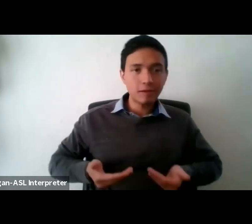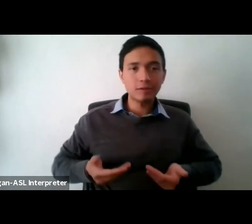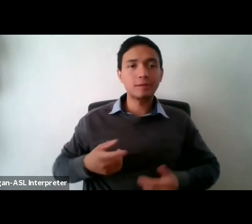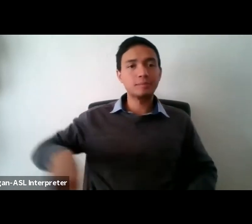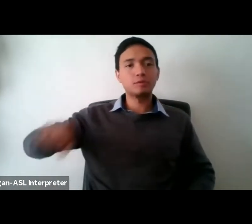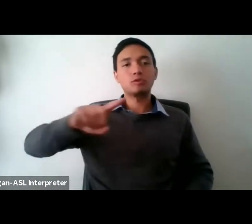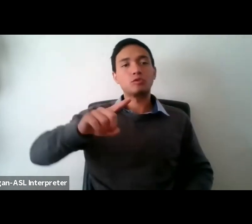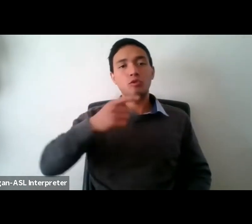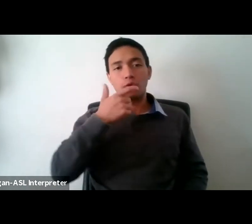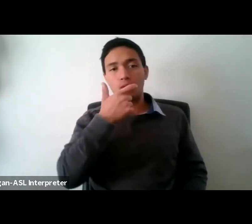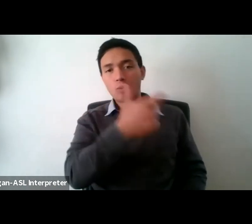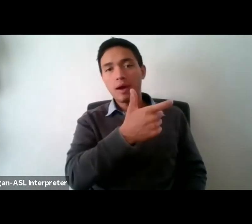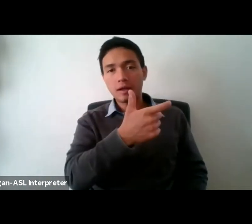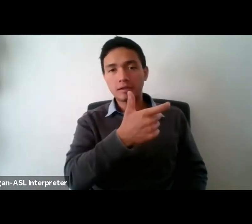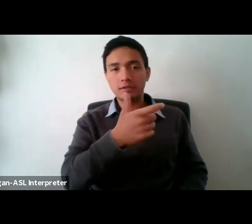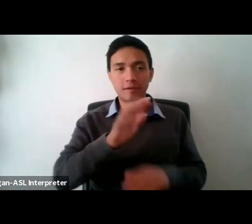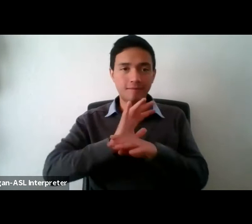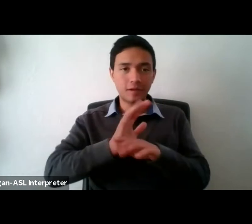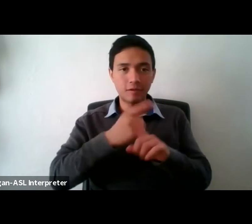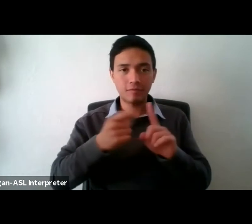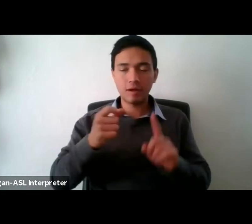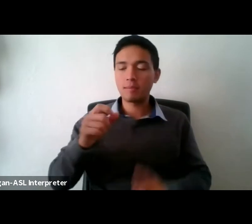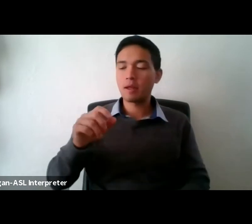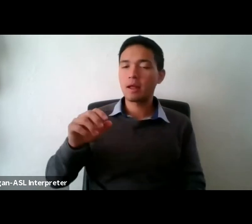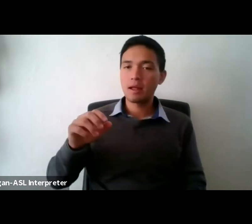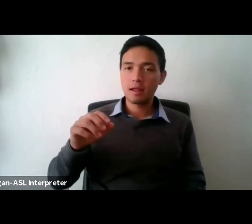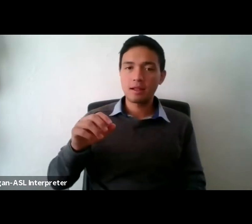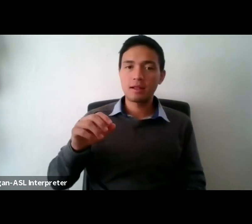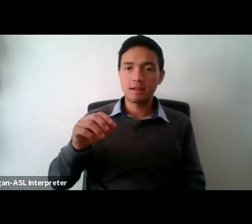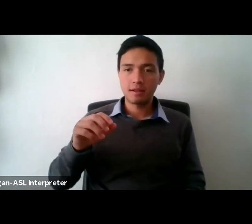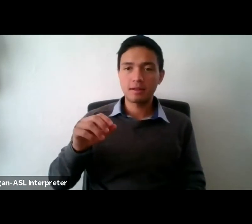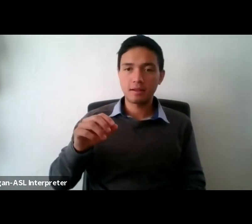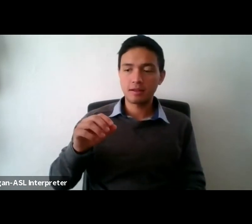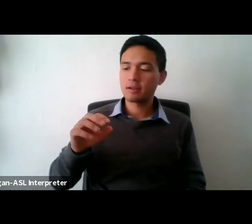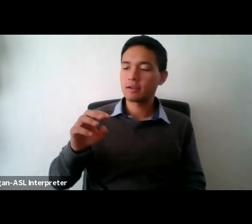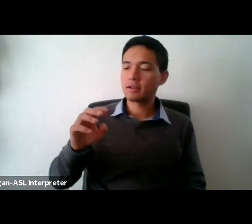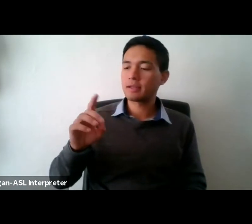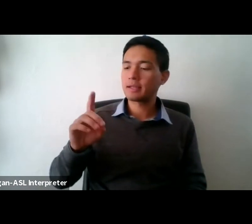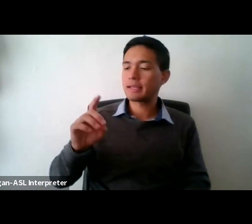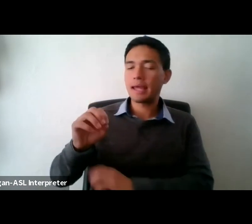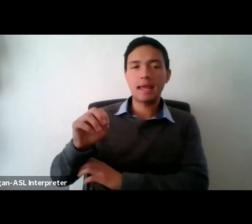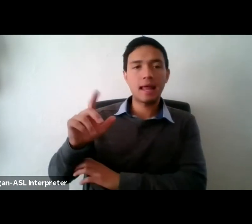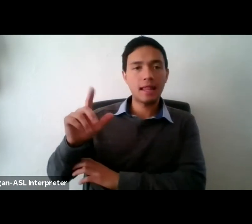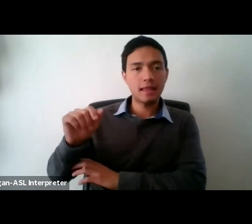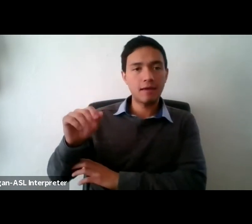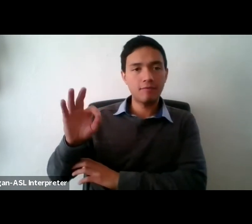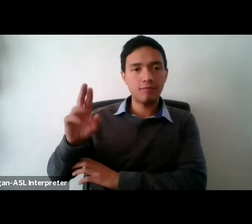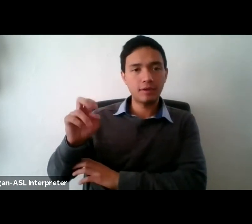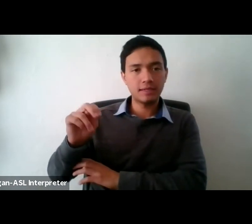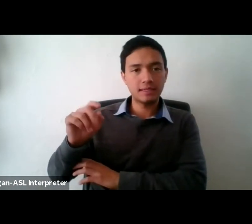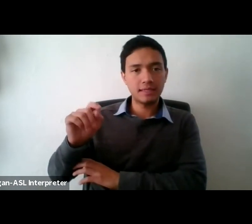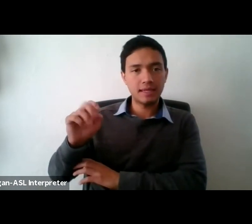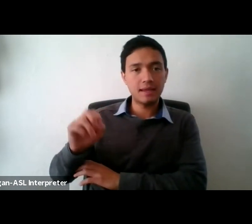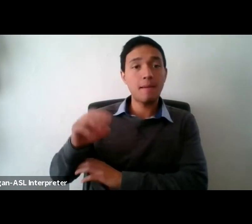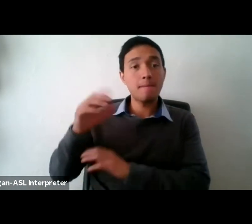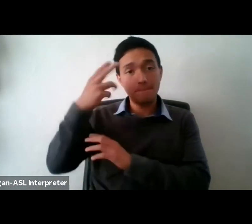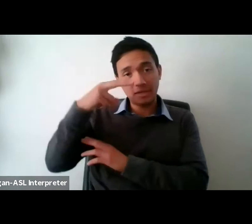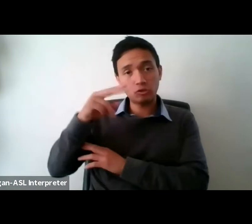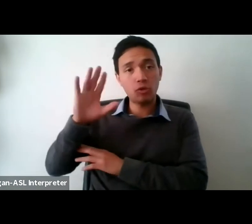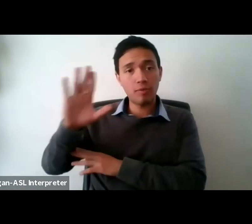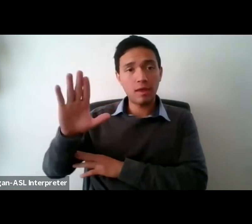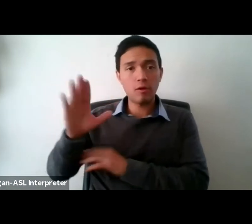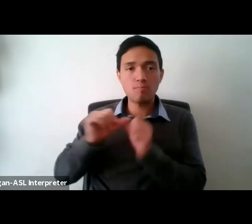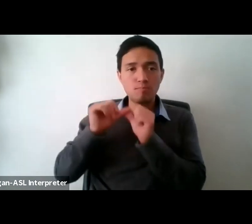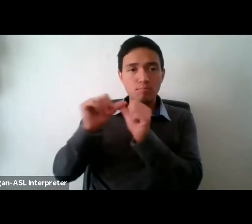de la Fuente, Ambassador to the Permanent Mission of Mexico to the United Nations. Mexico, along with